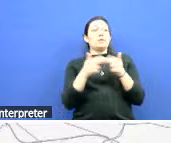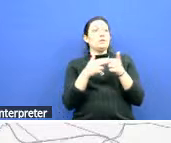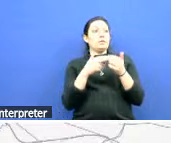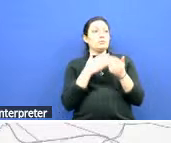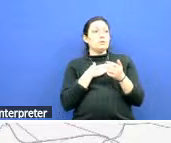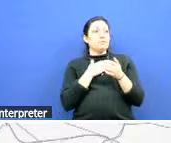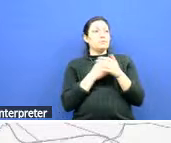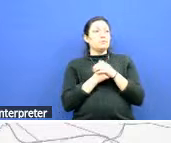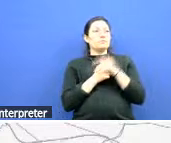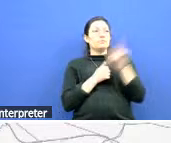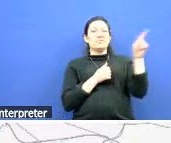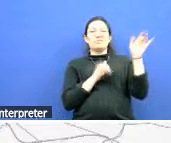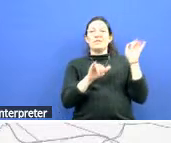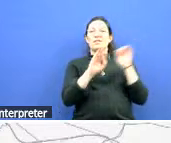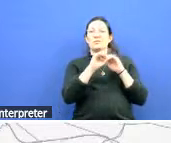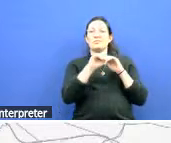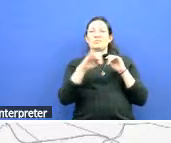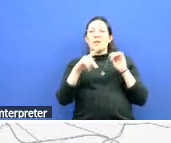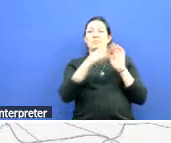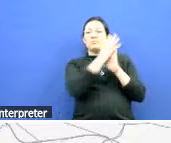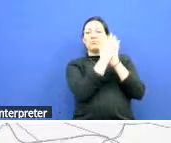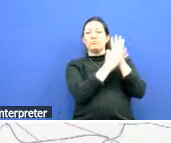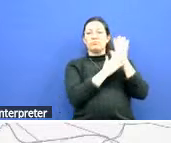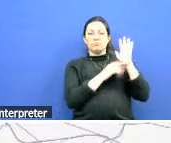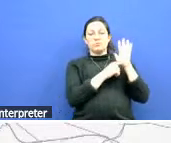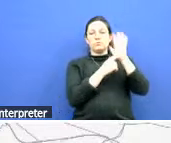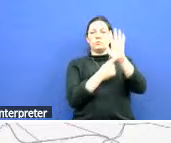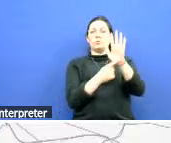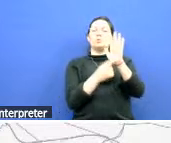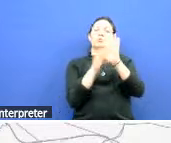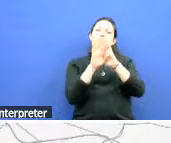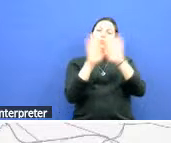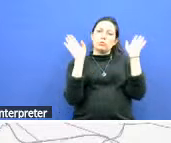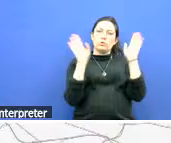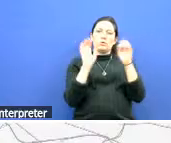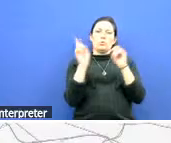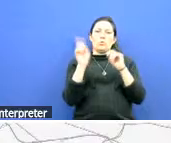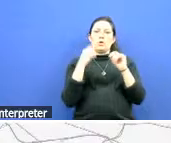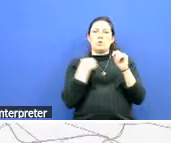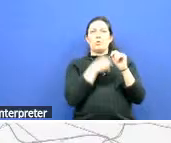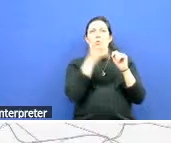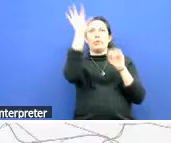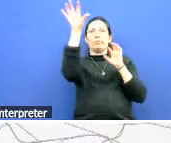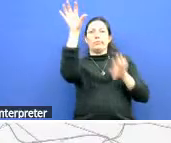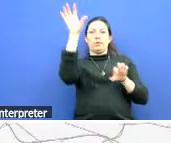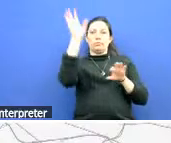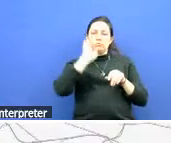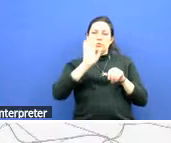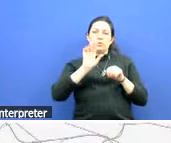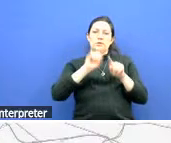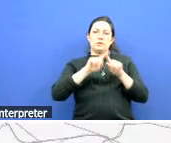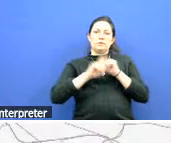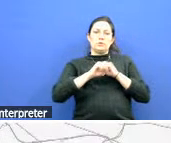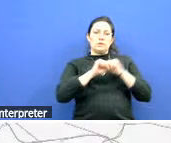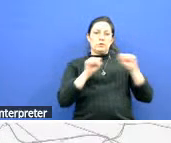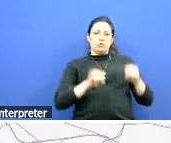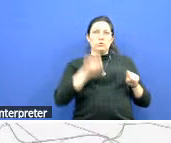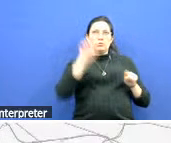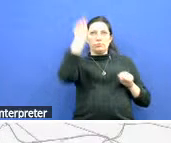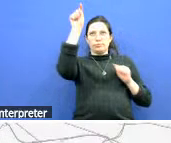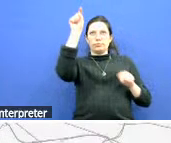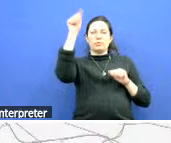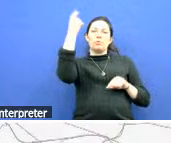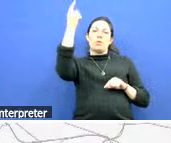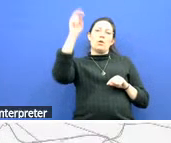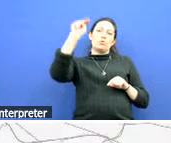The map on there just gives you a general idea of where on the north end, the Mortimer substation, just into Brighton on the north side of